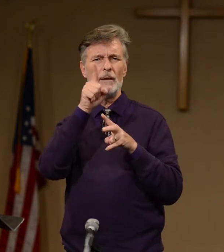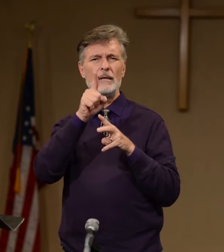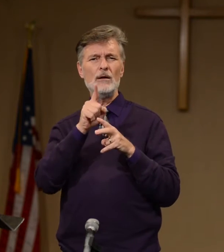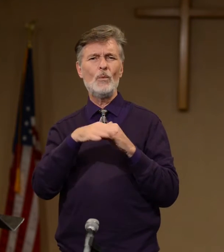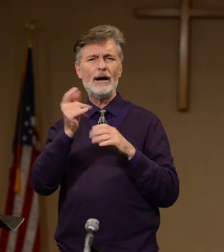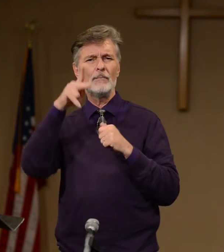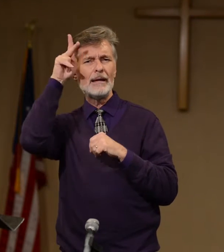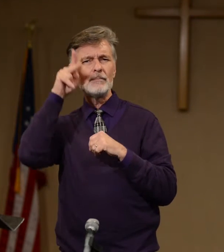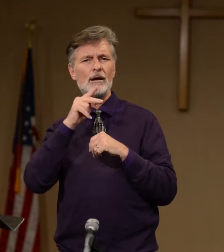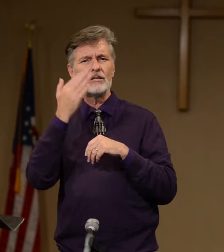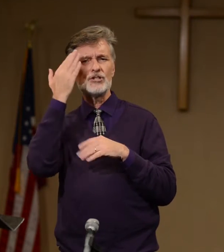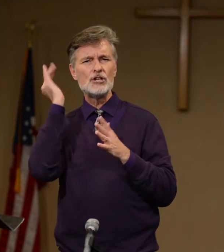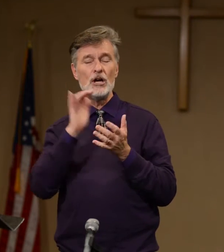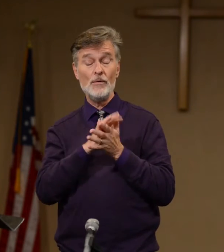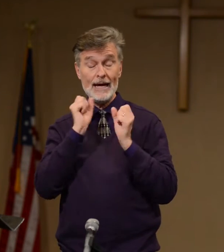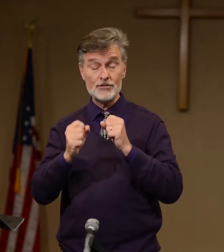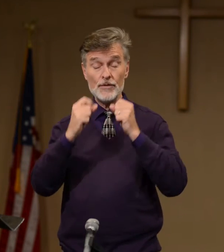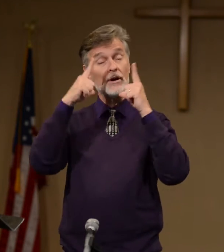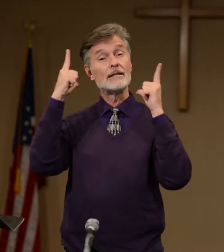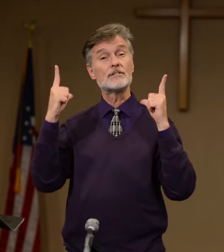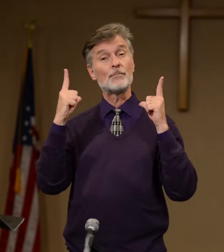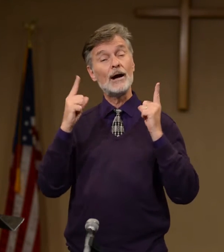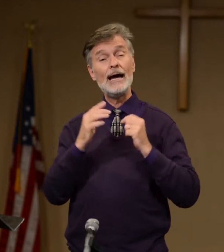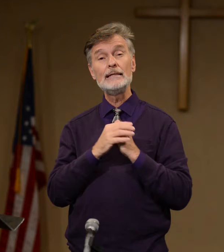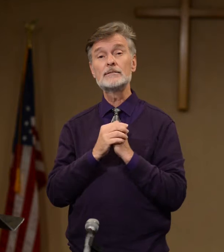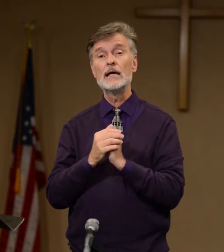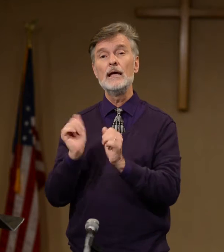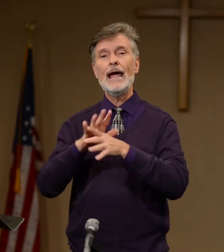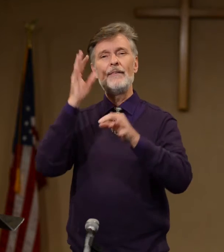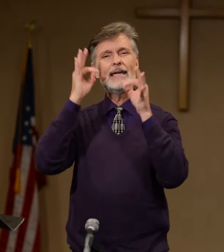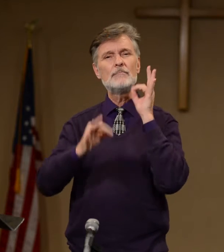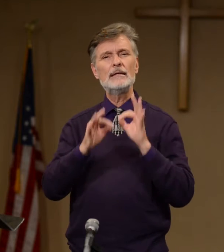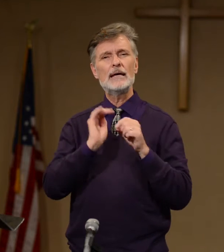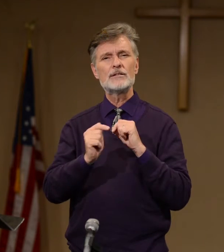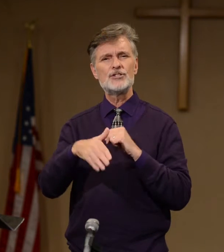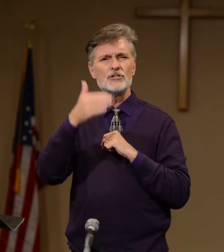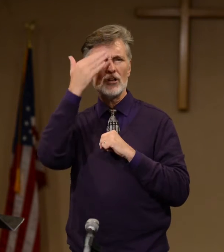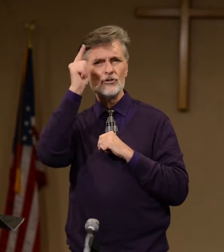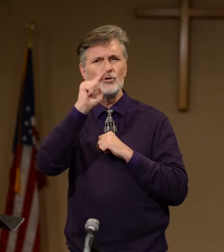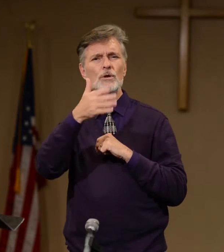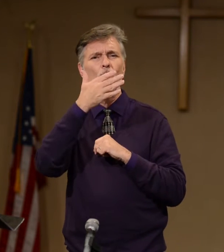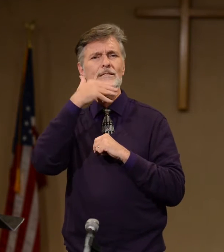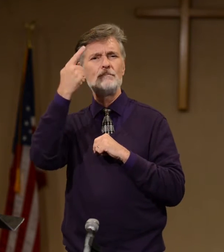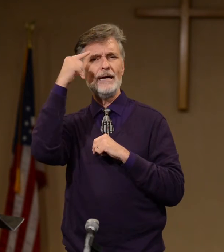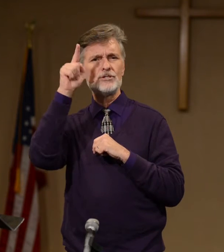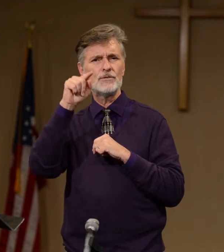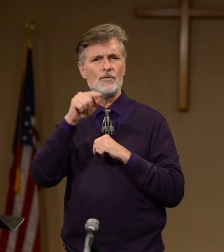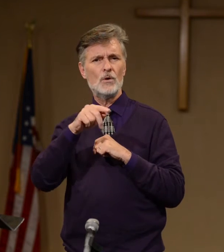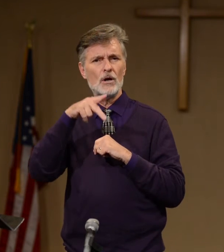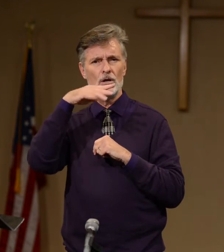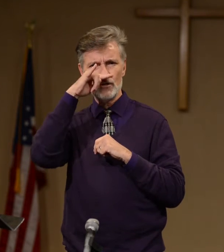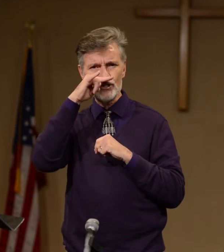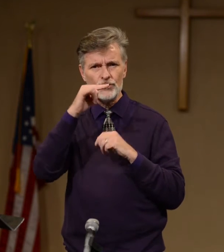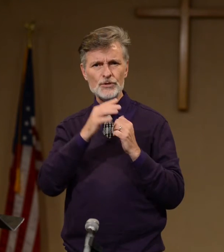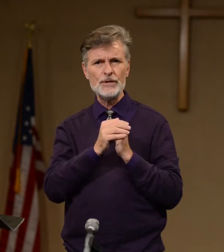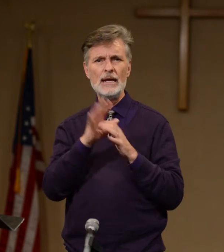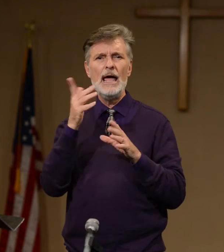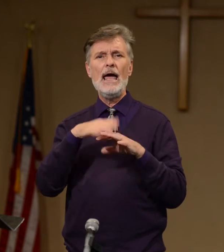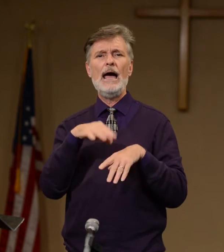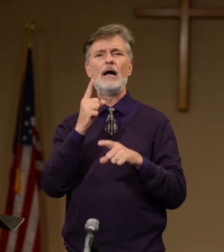be aware and make parents to know that so they're not surprised and they can make that decision, because you know what's best for your children